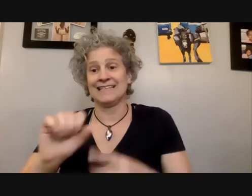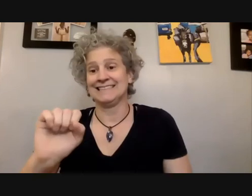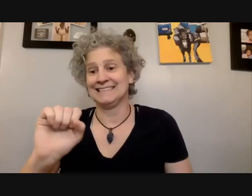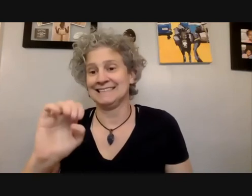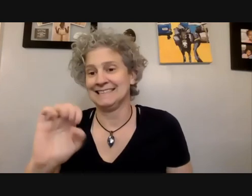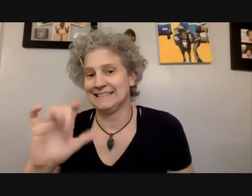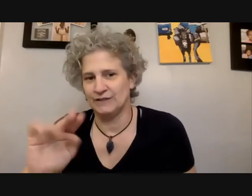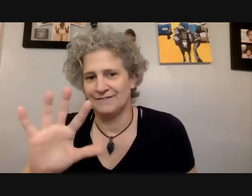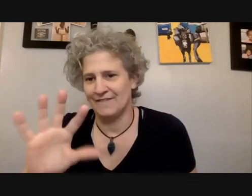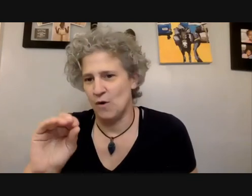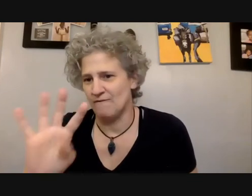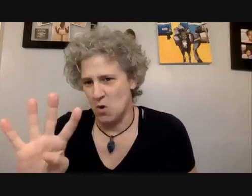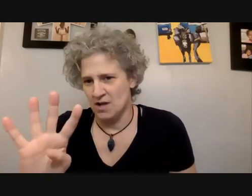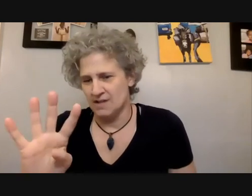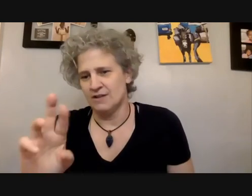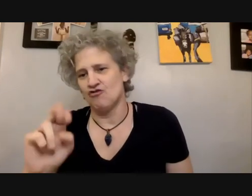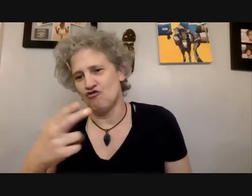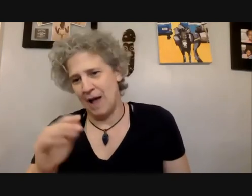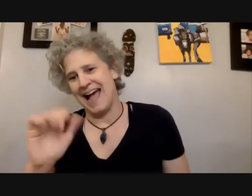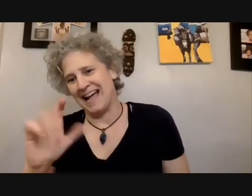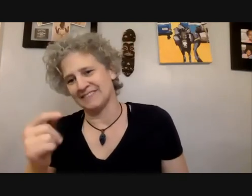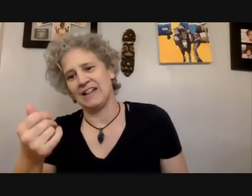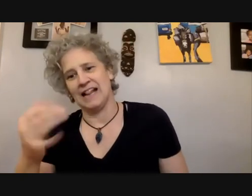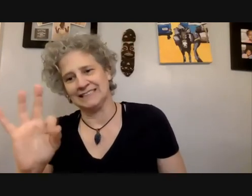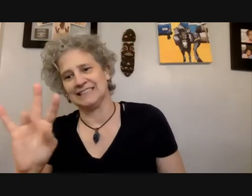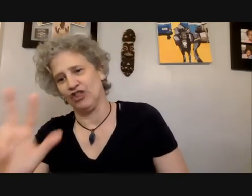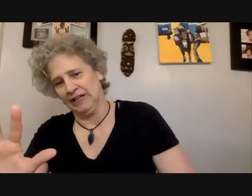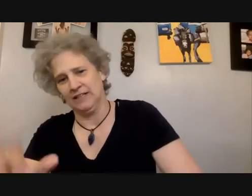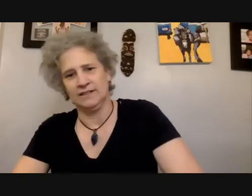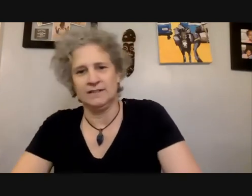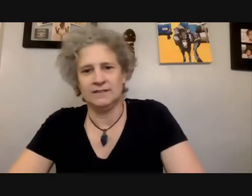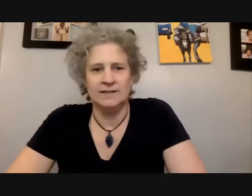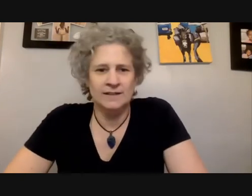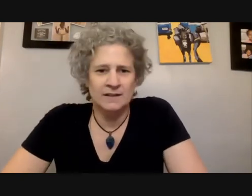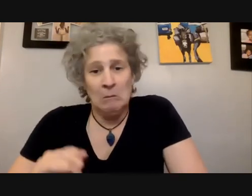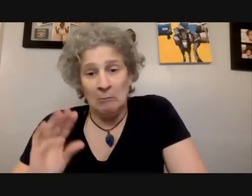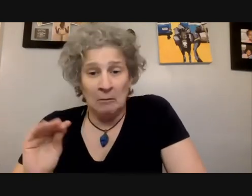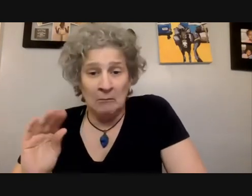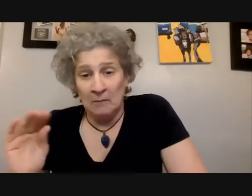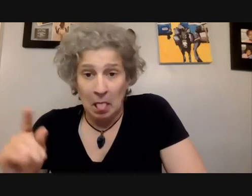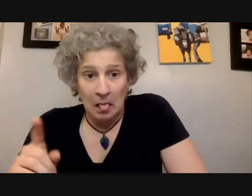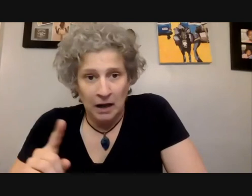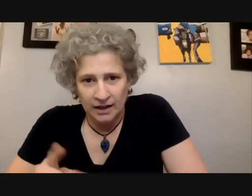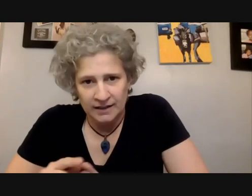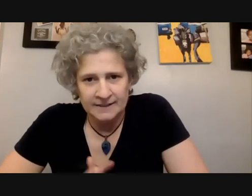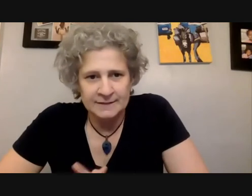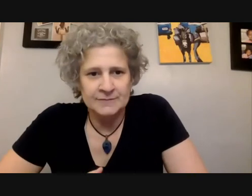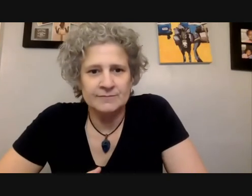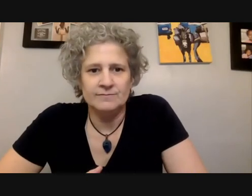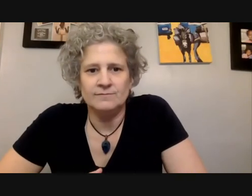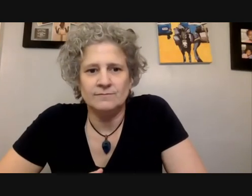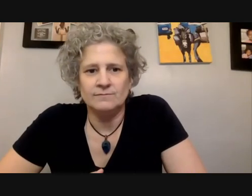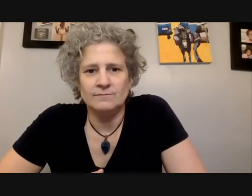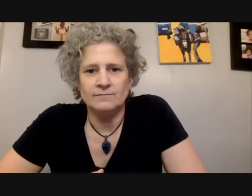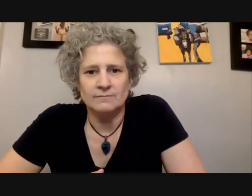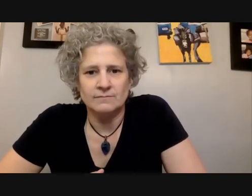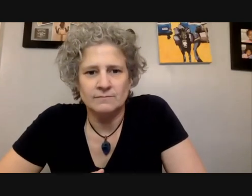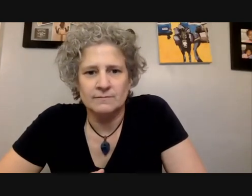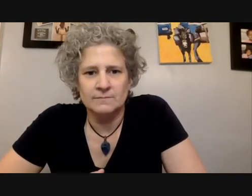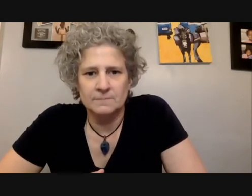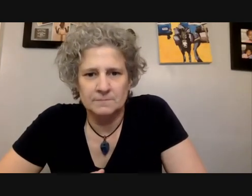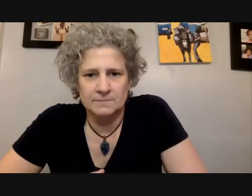laws, really two laws and then titles within the laws. So the first one is Section 504 of the Rehab Act of 73. This is rather